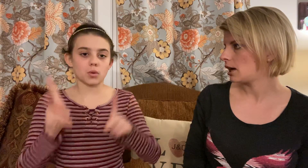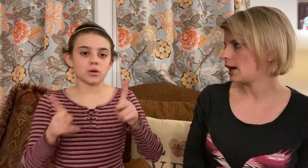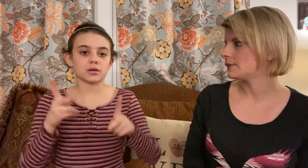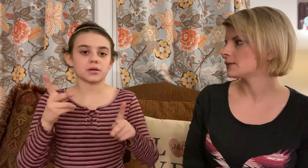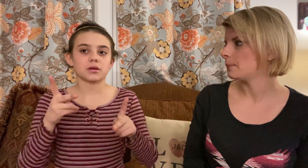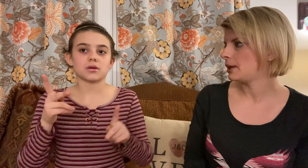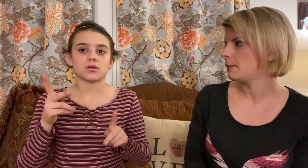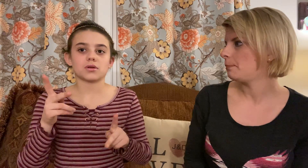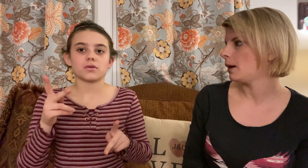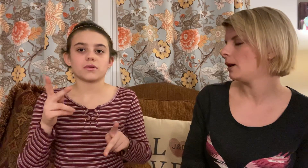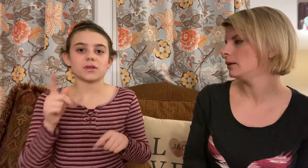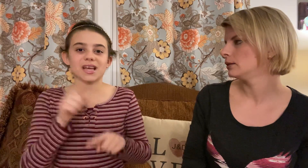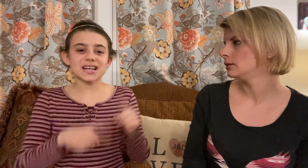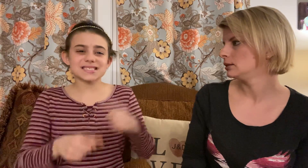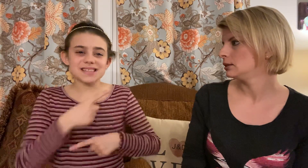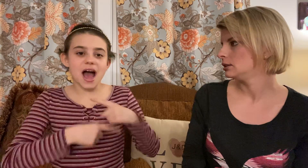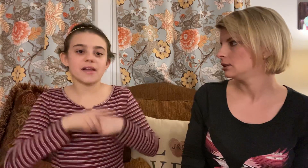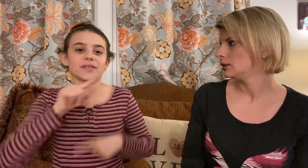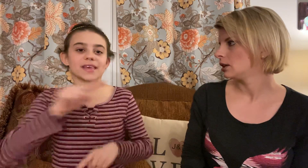If some people,